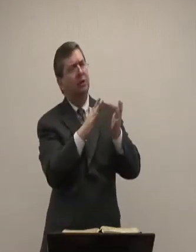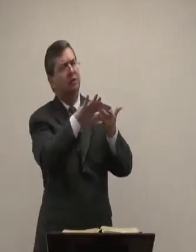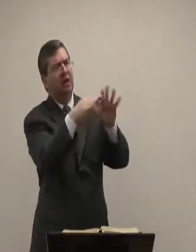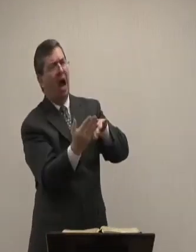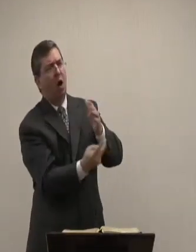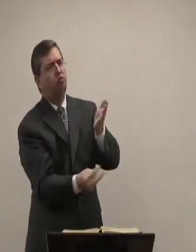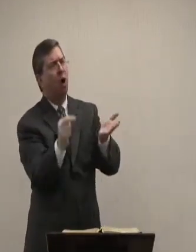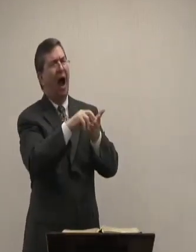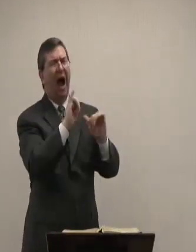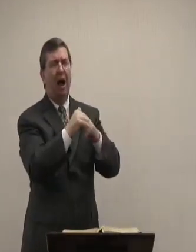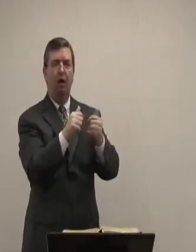all nations.